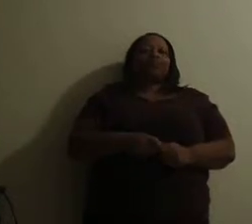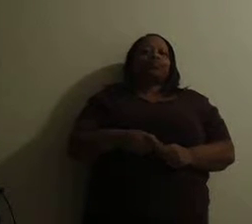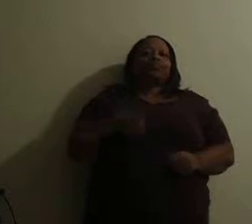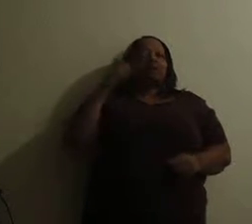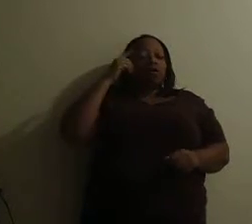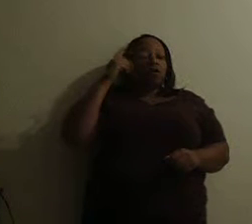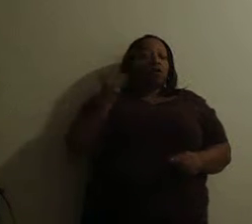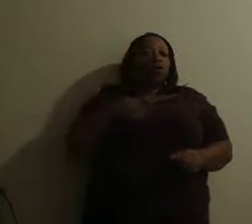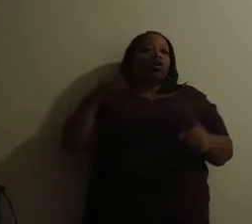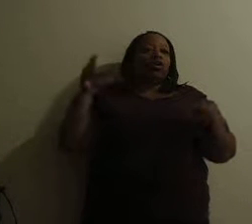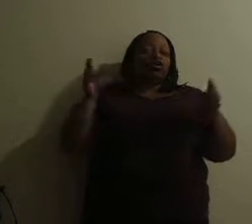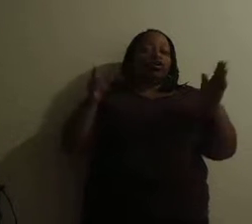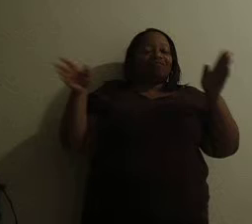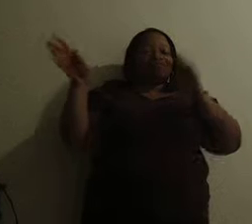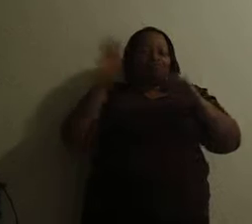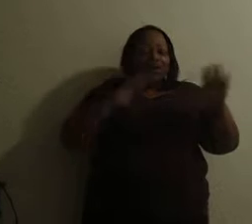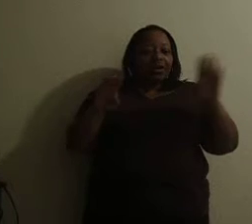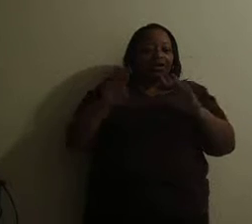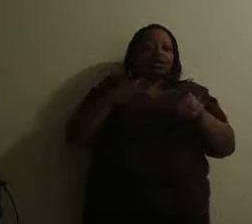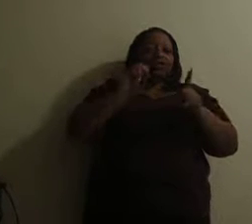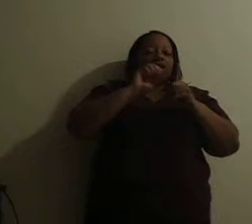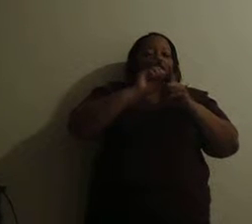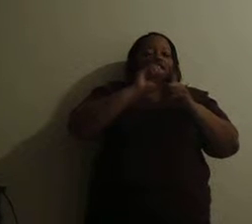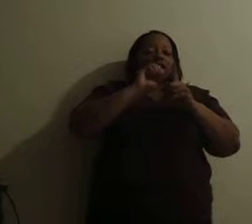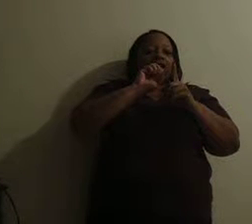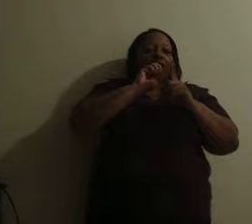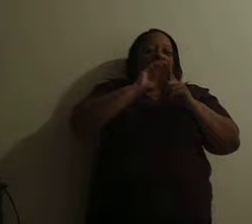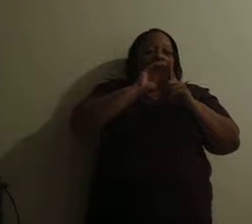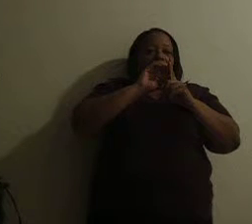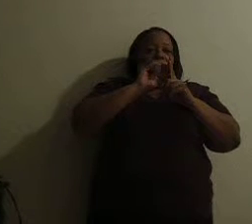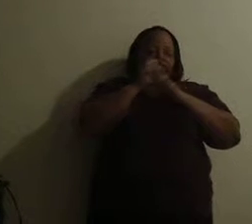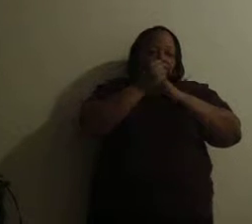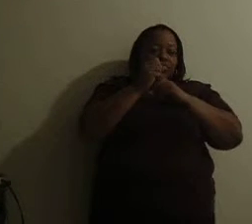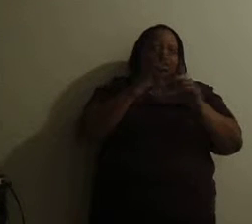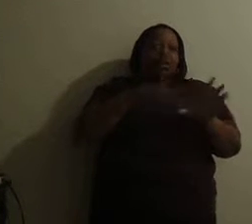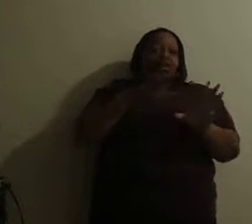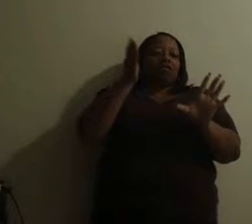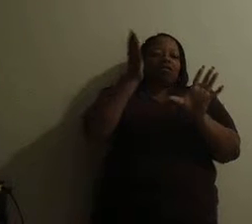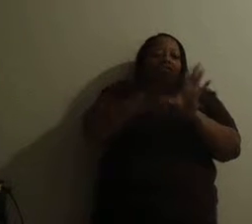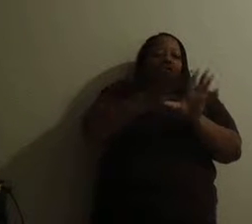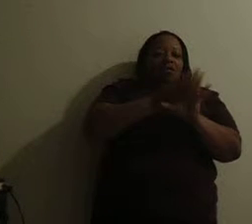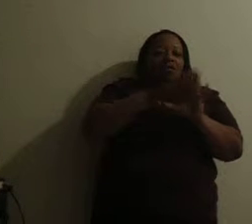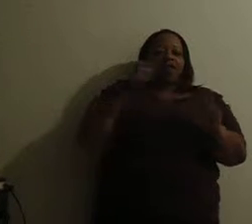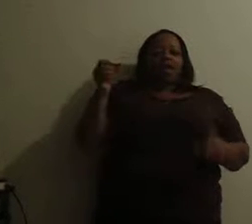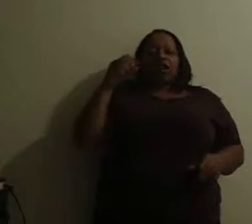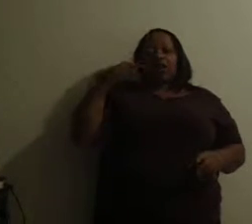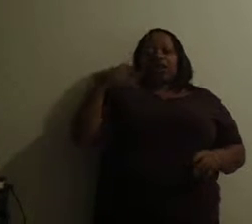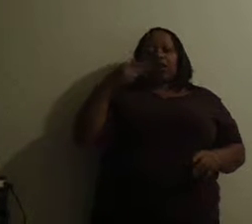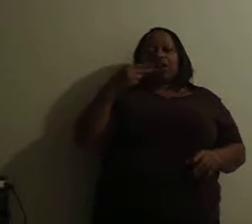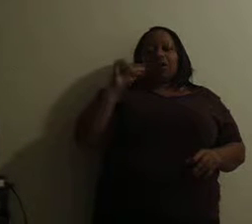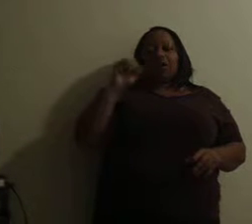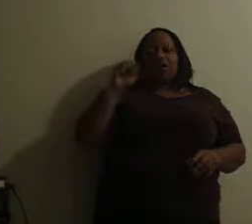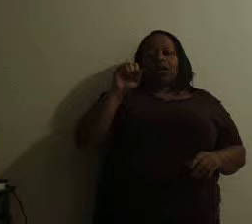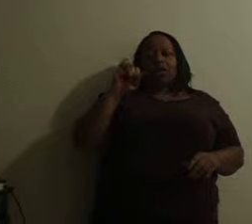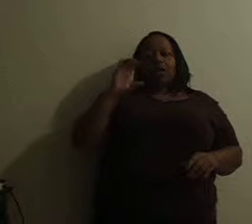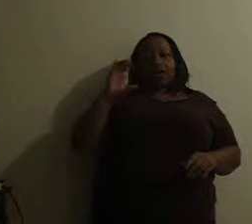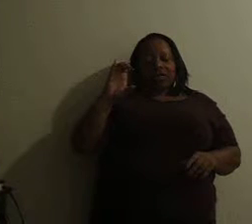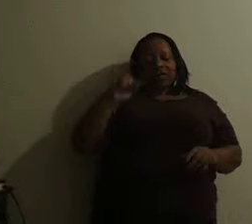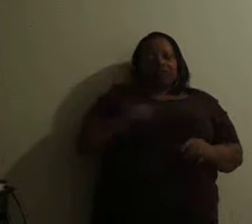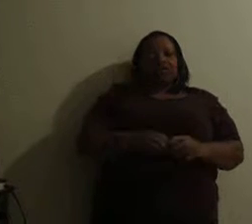sociology, biology, physics, any of the courses on the college level. And you could either try this with high school or middle school